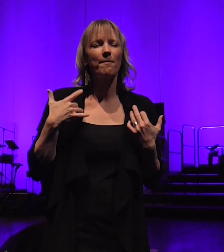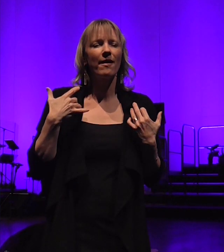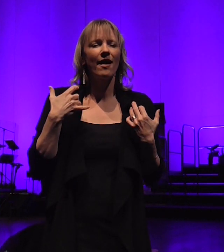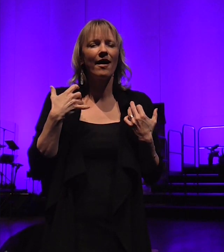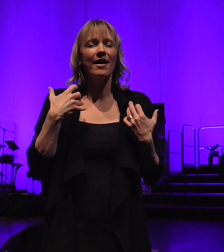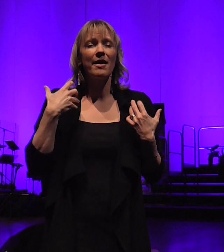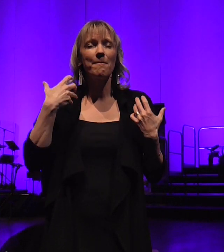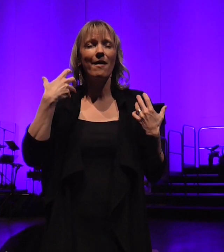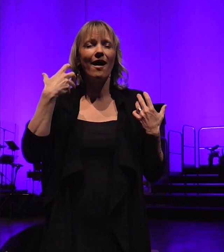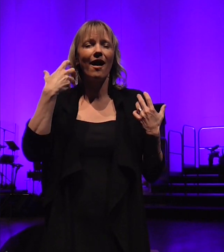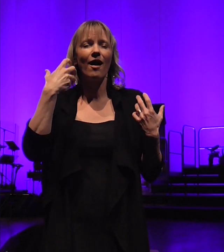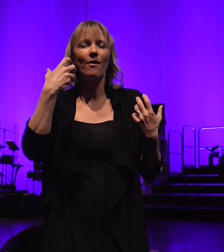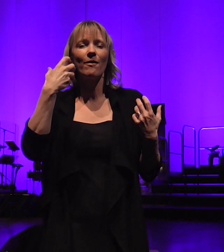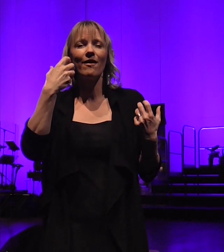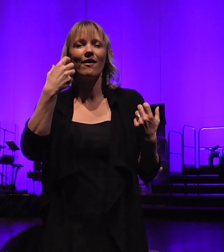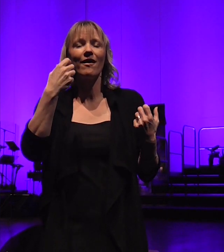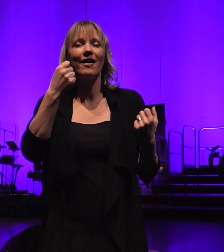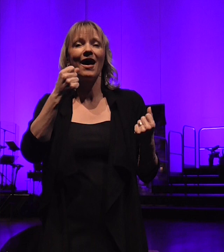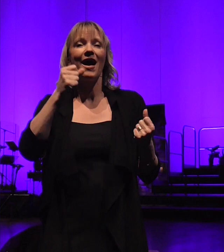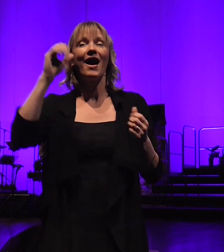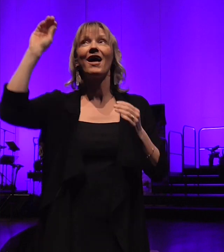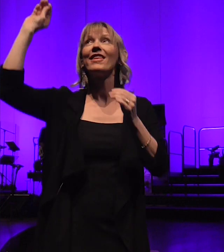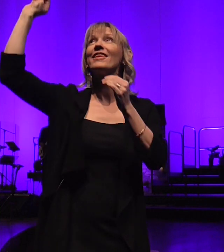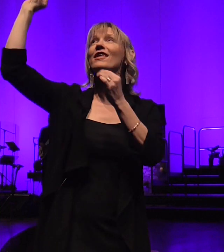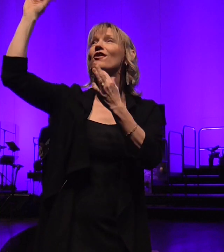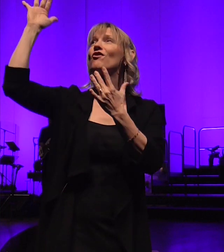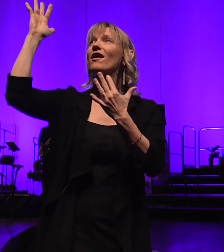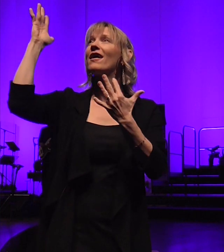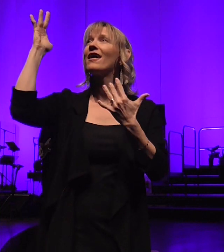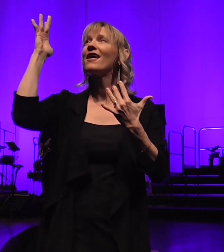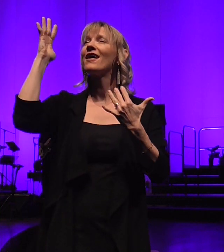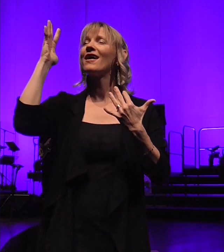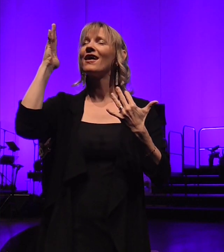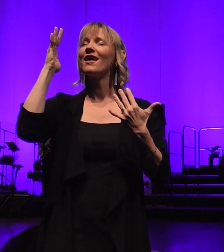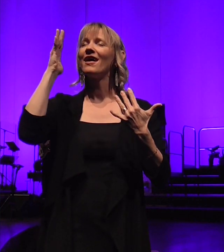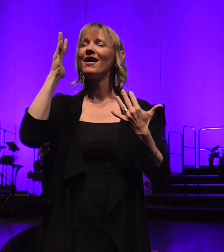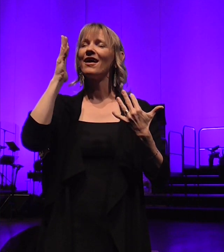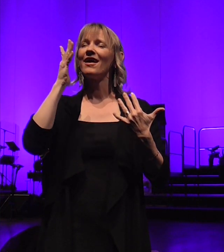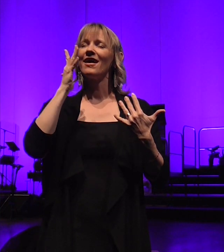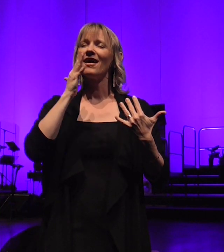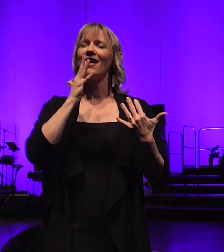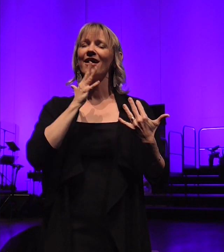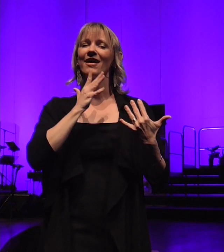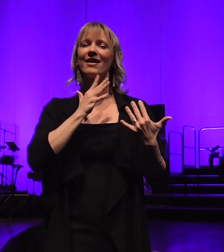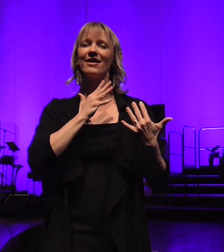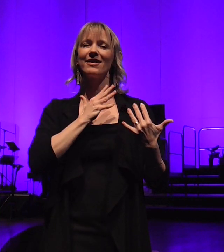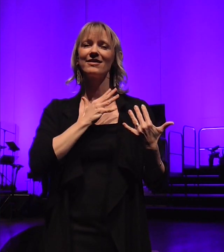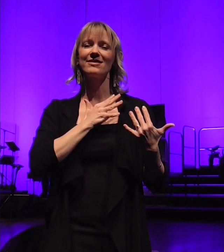feel the mighty power and the grace.